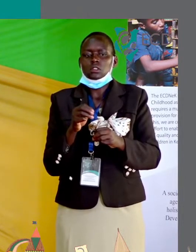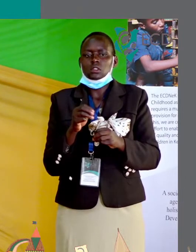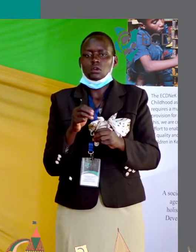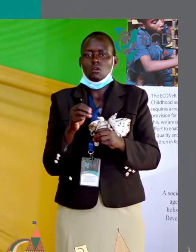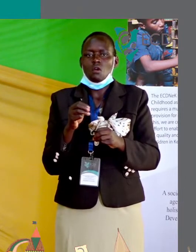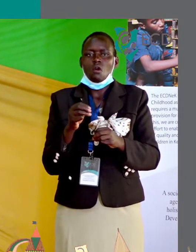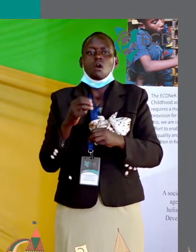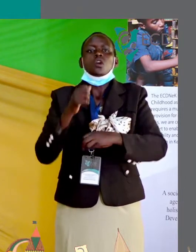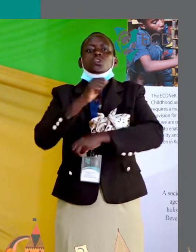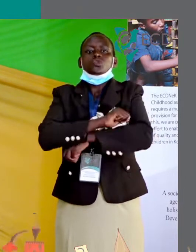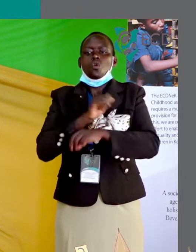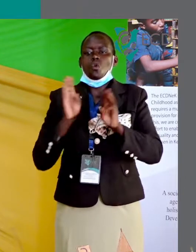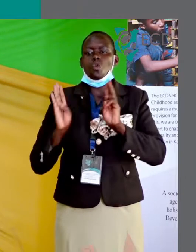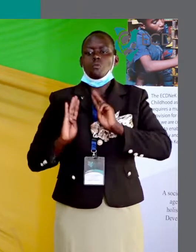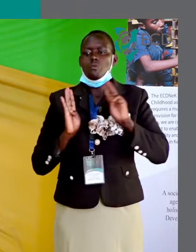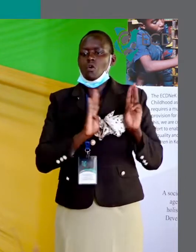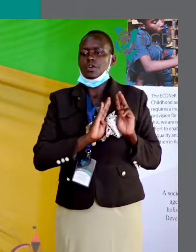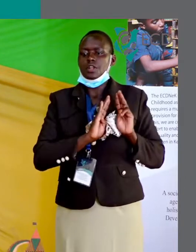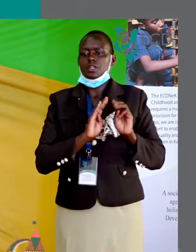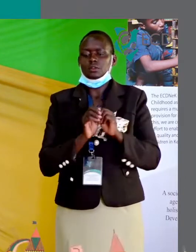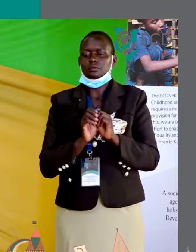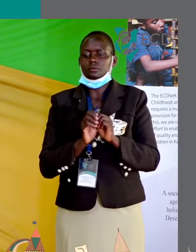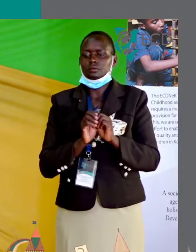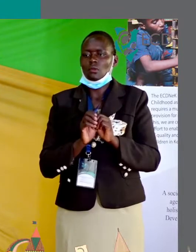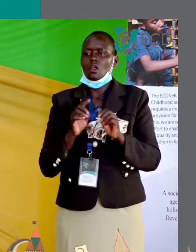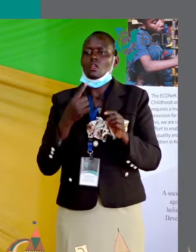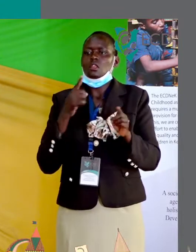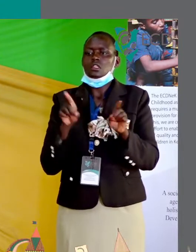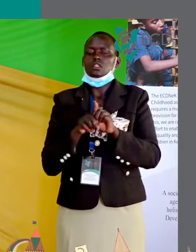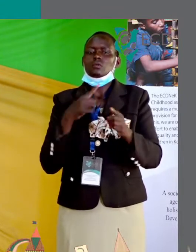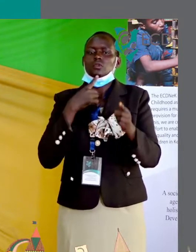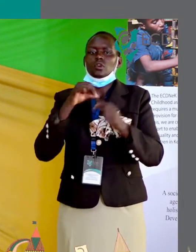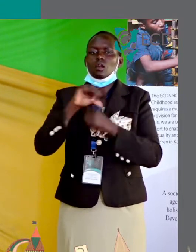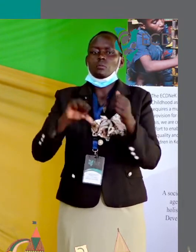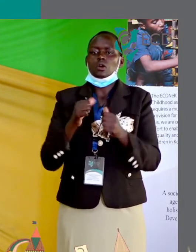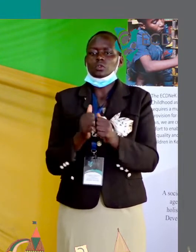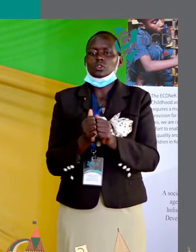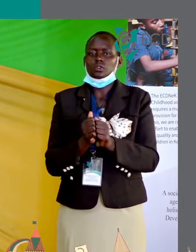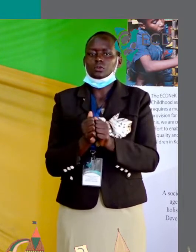the school boards. I will also talk about